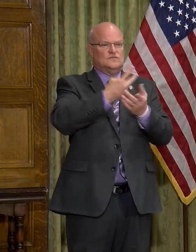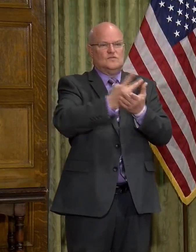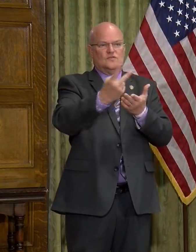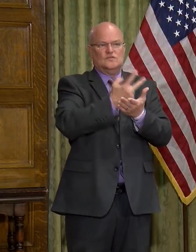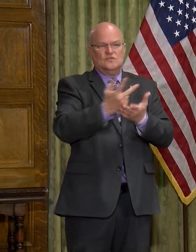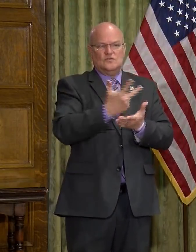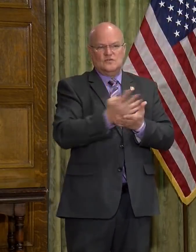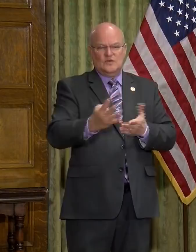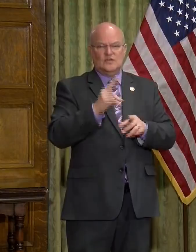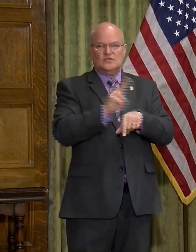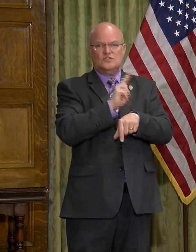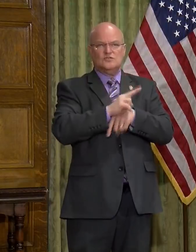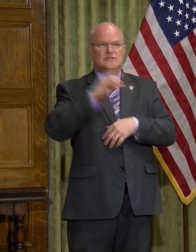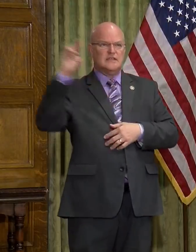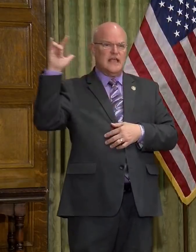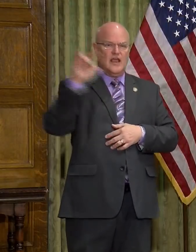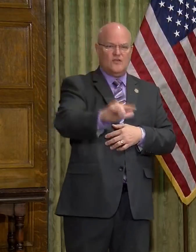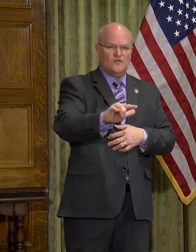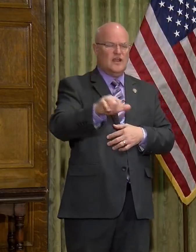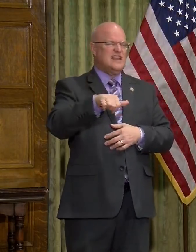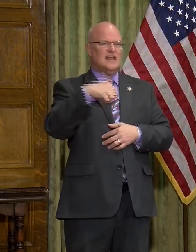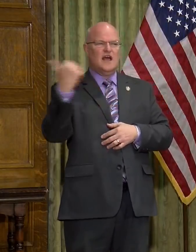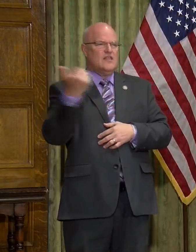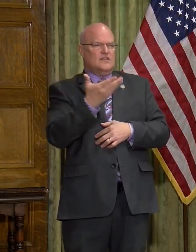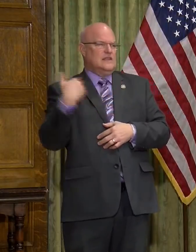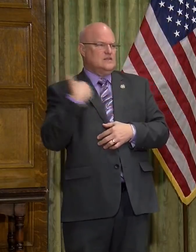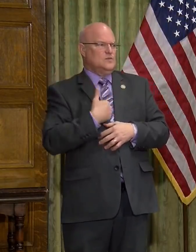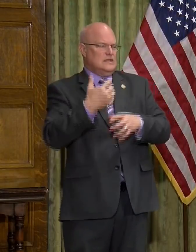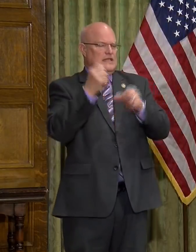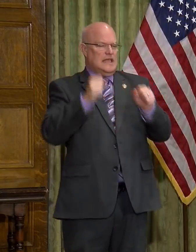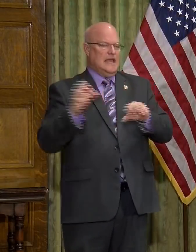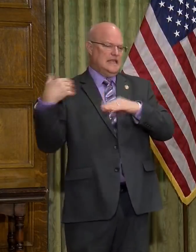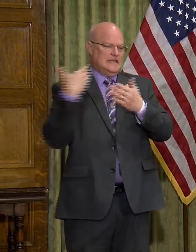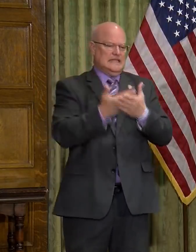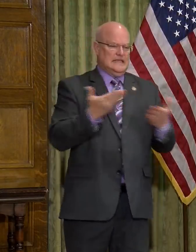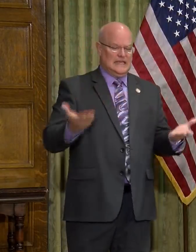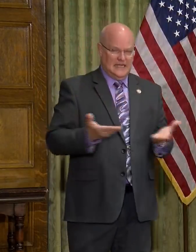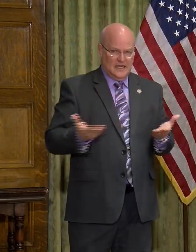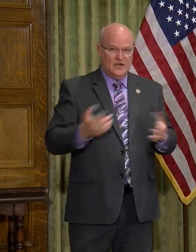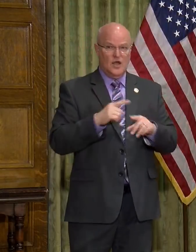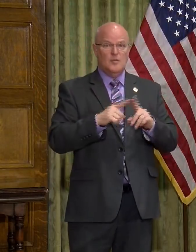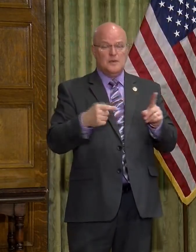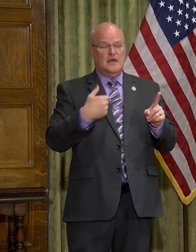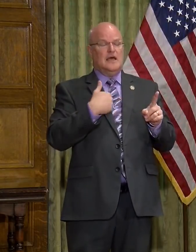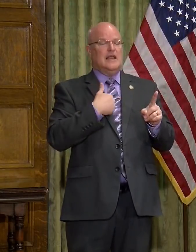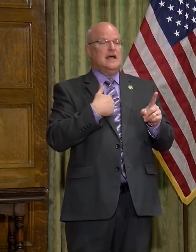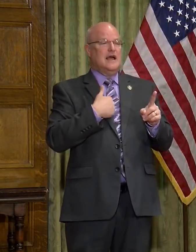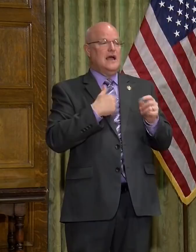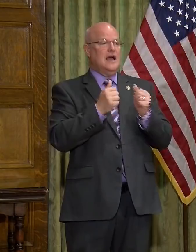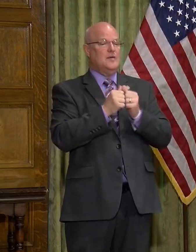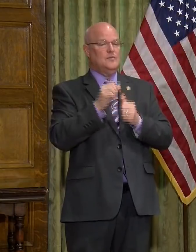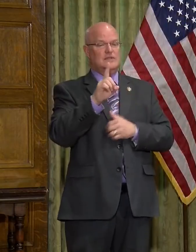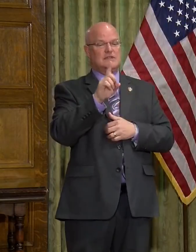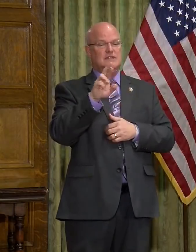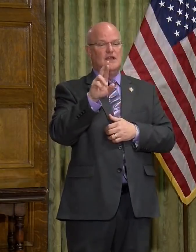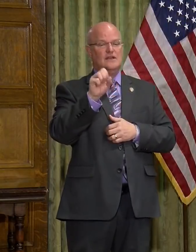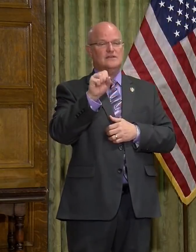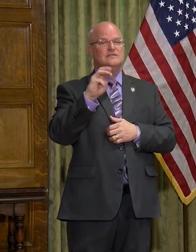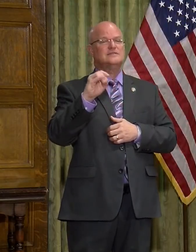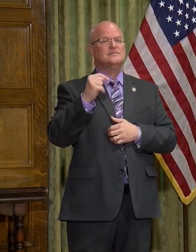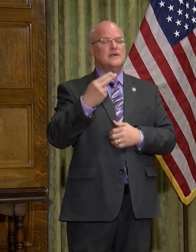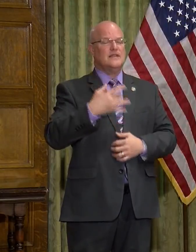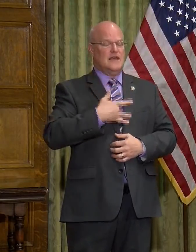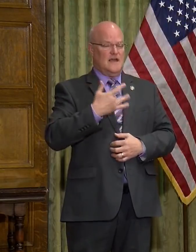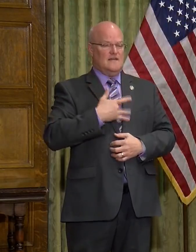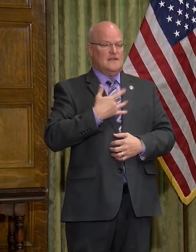weeks, using air freight and every other kind of means we can to get that here. But I'm with Dr. Smith. I feel